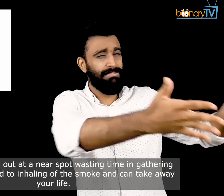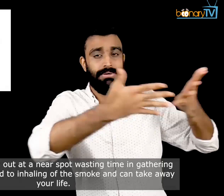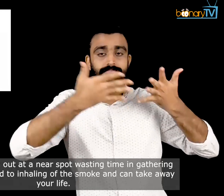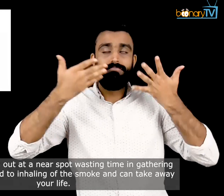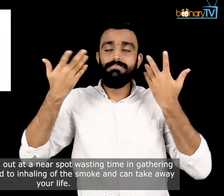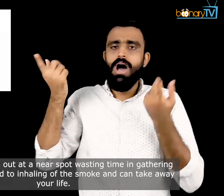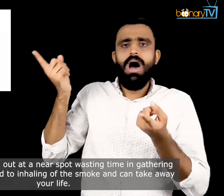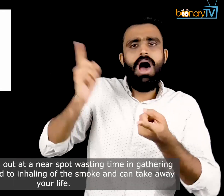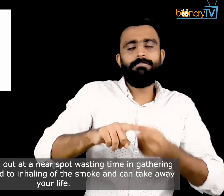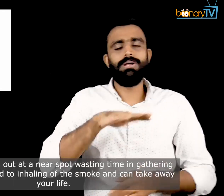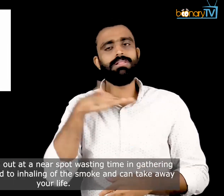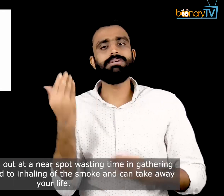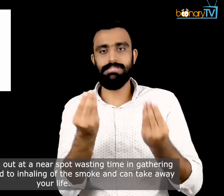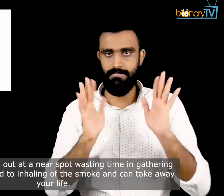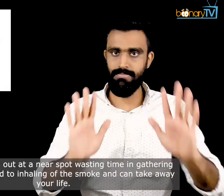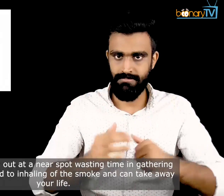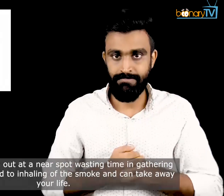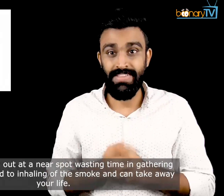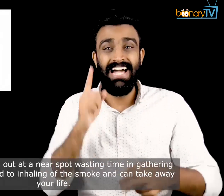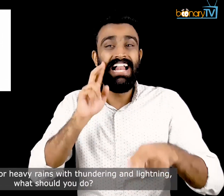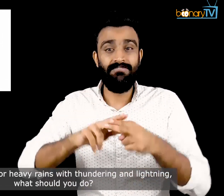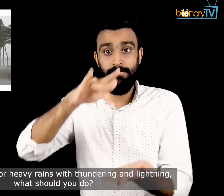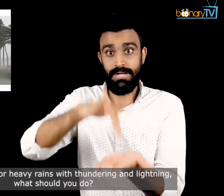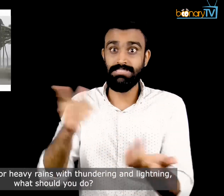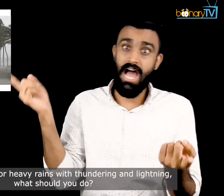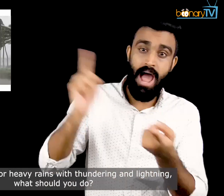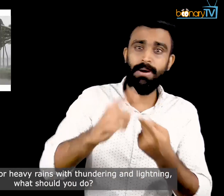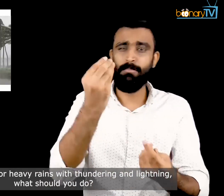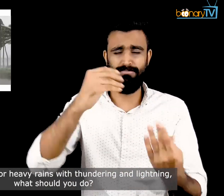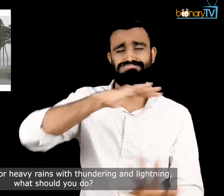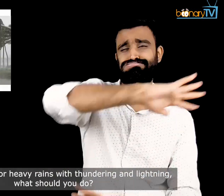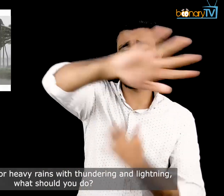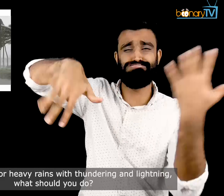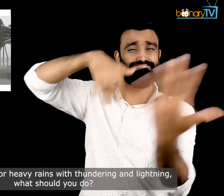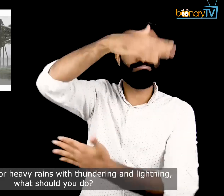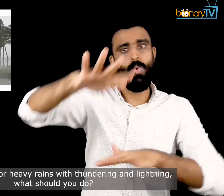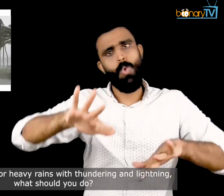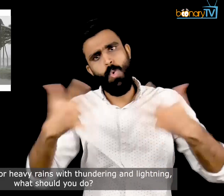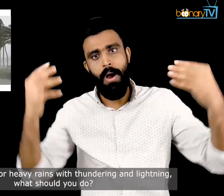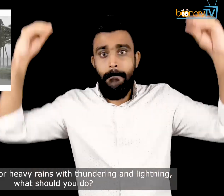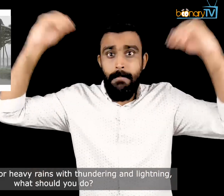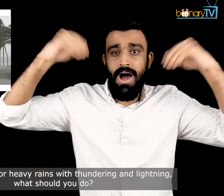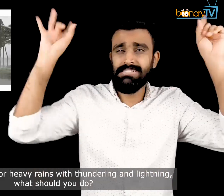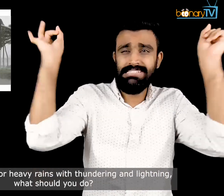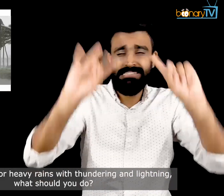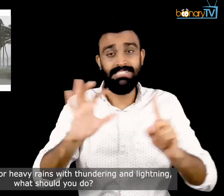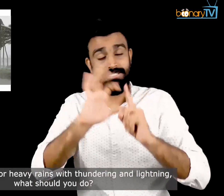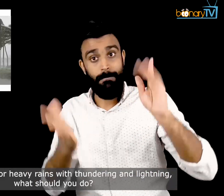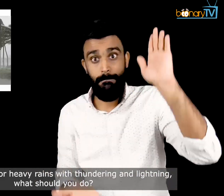of the smoke and can take away your life. If a cyclone hits or heavy rains with thundering and lightning, what should you